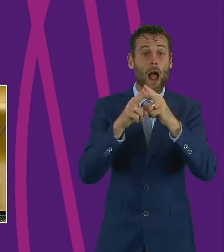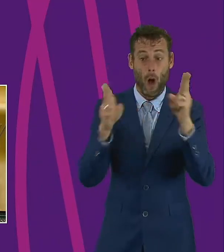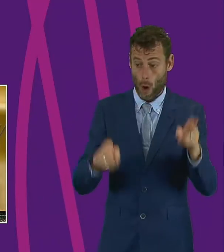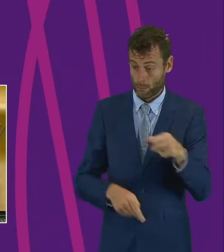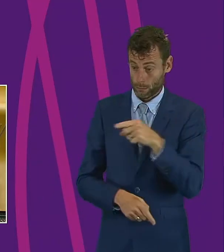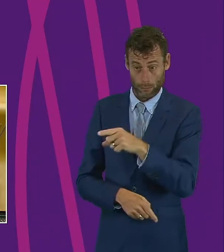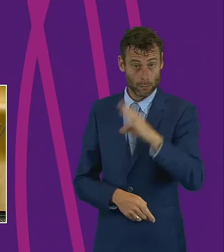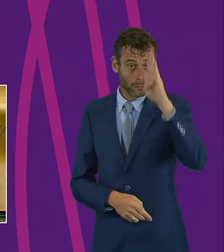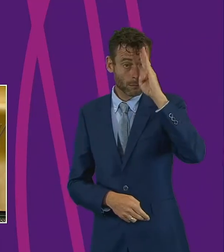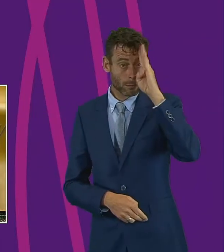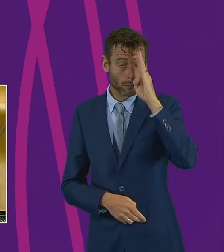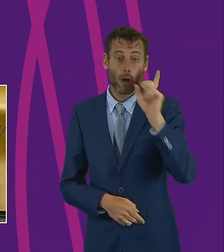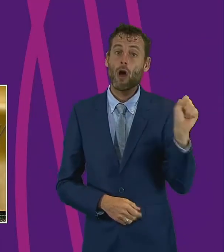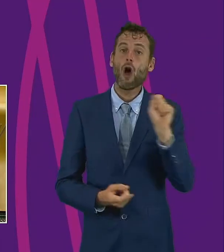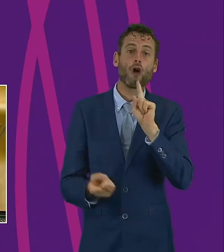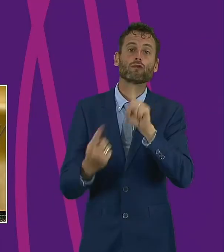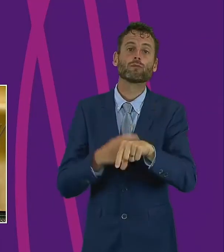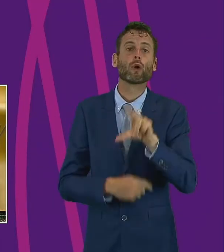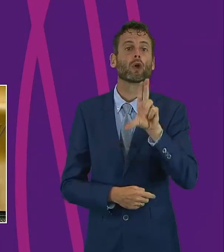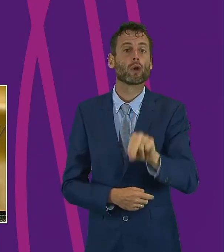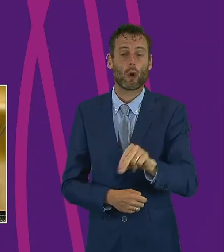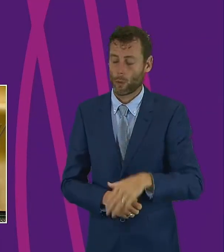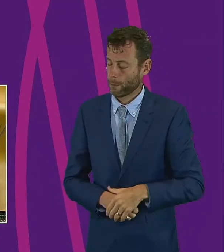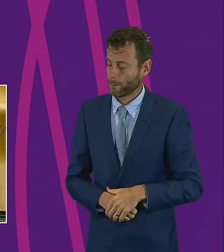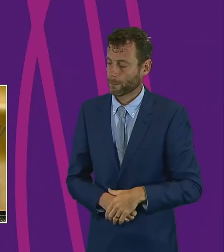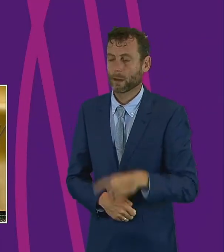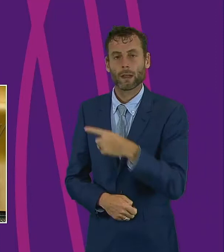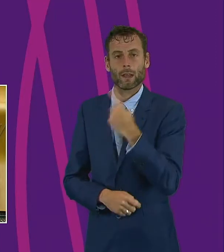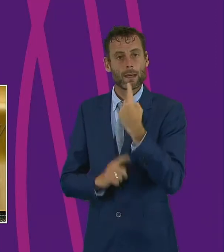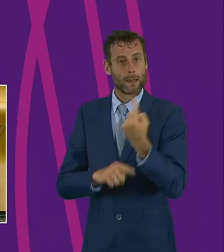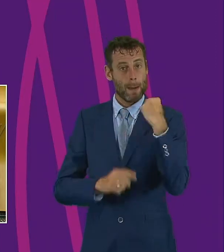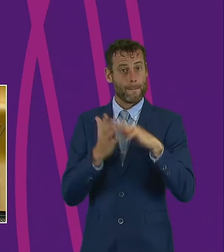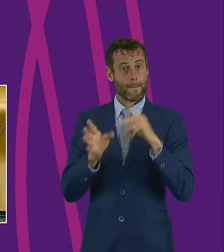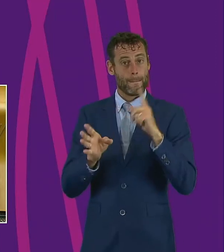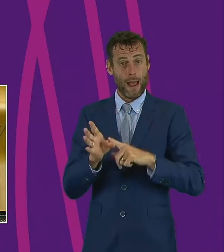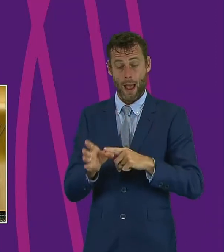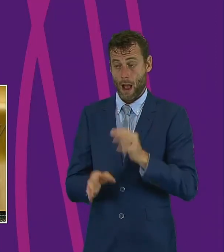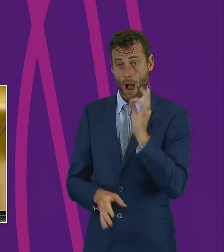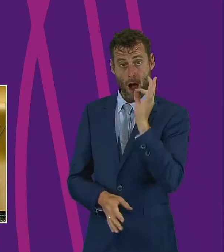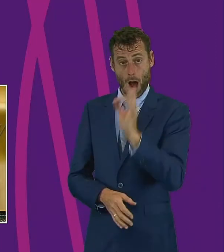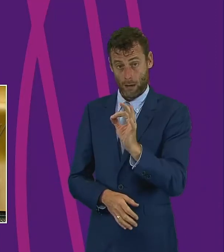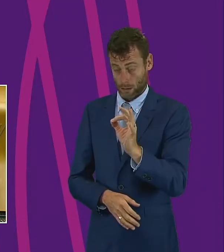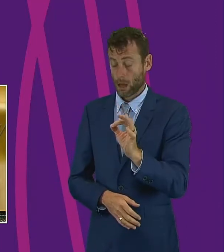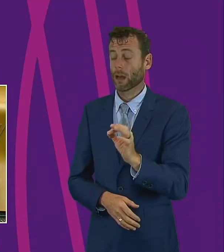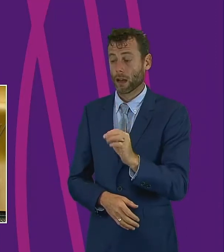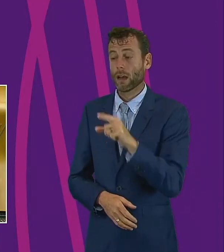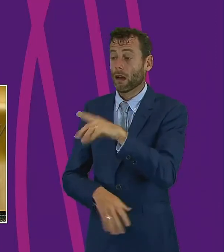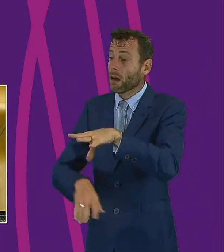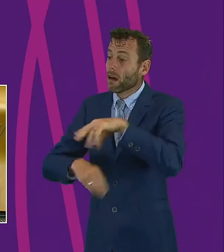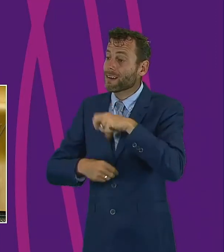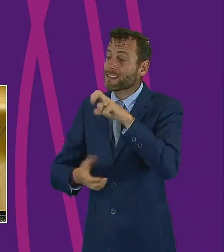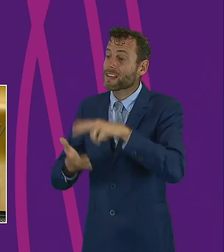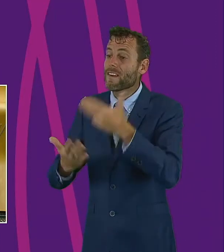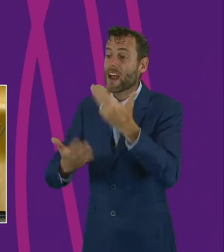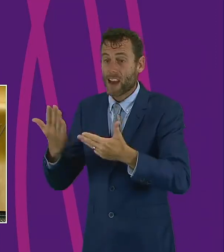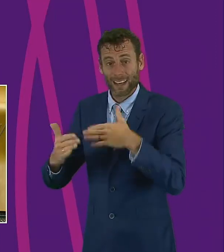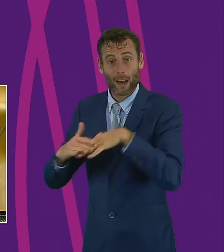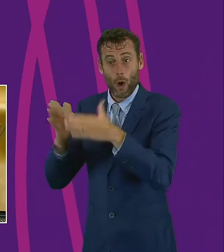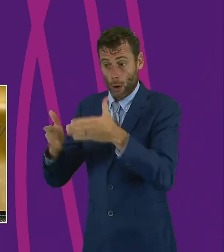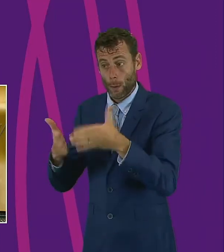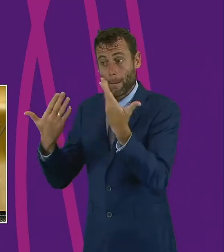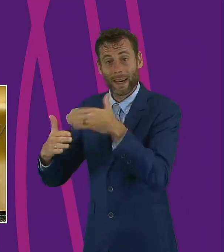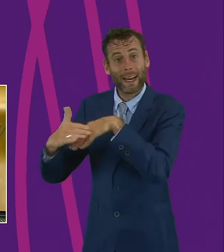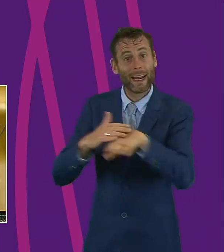chamber if COVID-positive patients had been transferred into care homes, and she didn't know. In June, the First Minister was asked about this at First